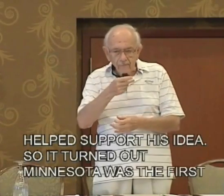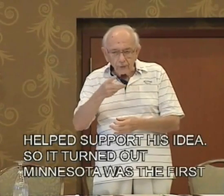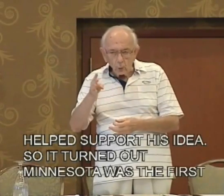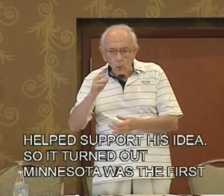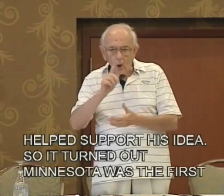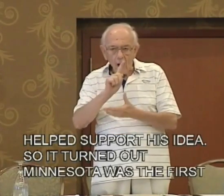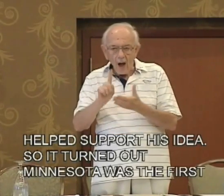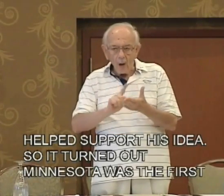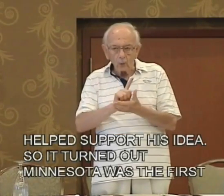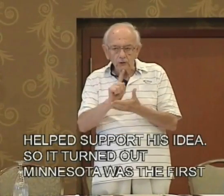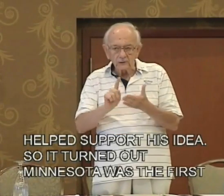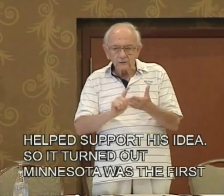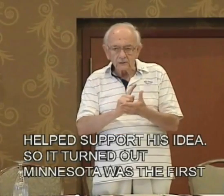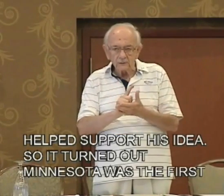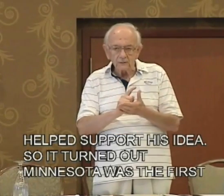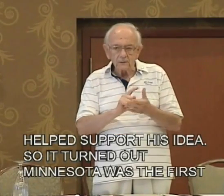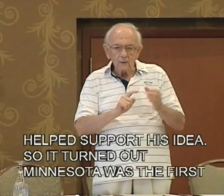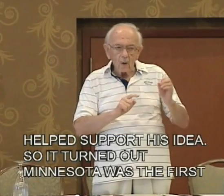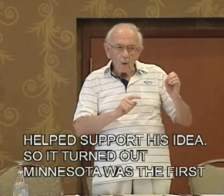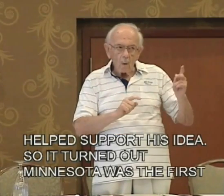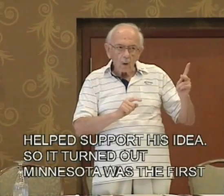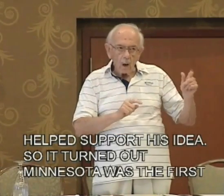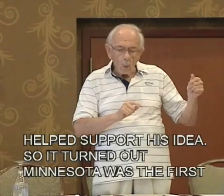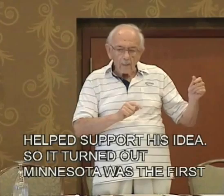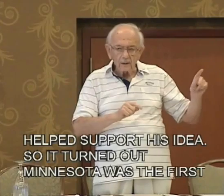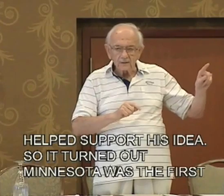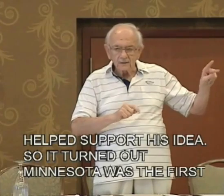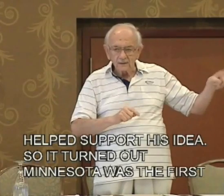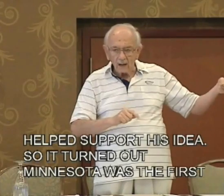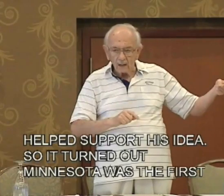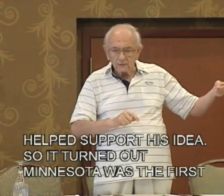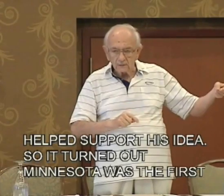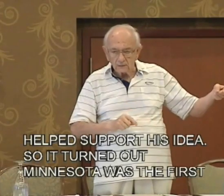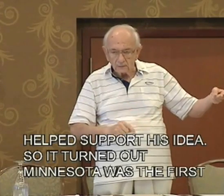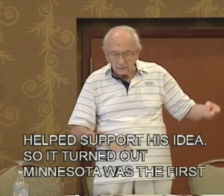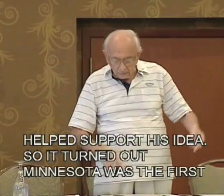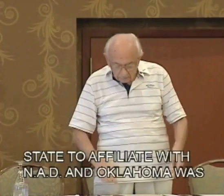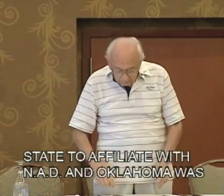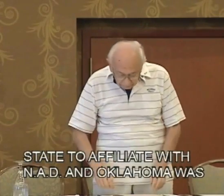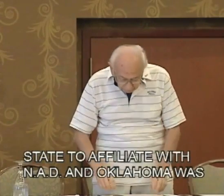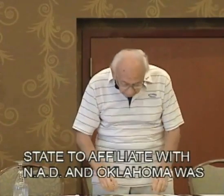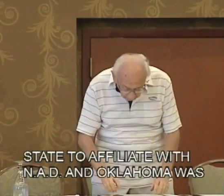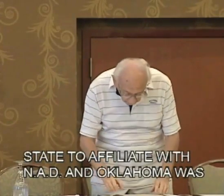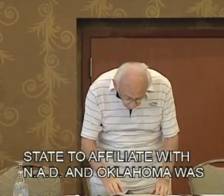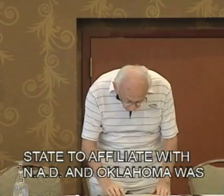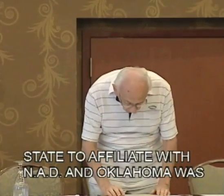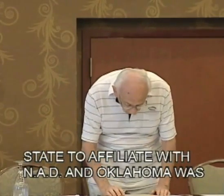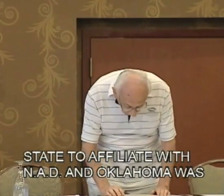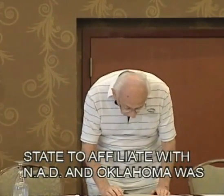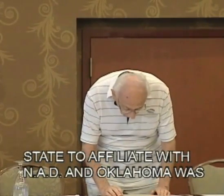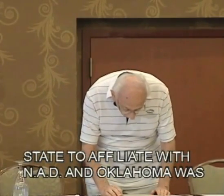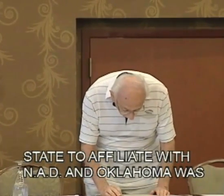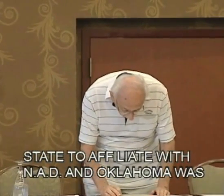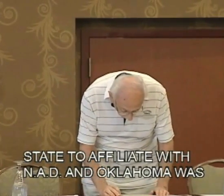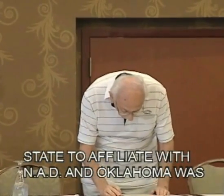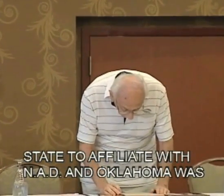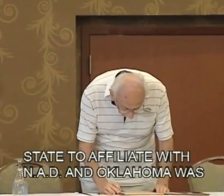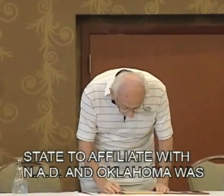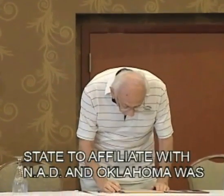so it turned out Minnesota was the first state to affiliate with NAD and Oklahoma was the second state so we